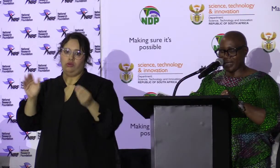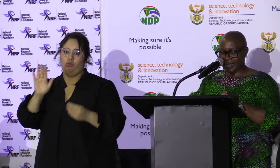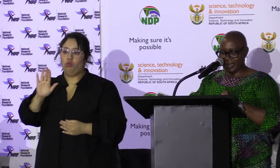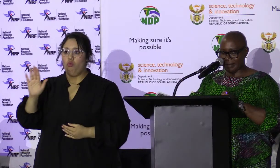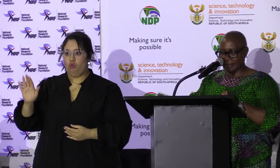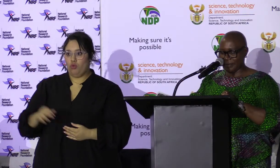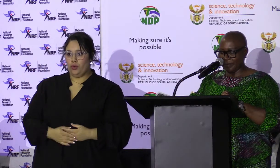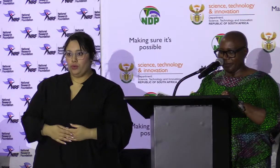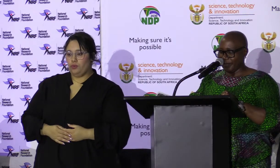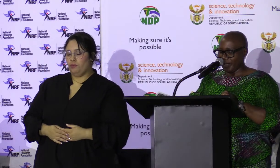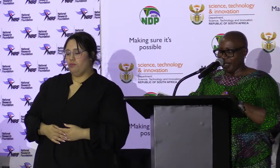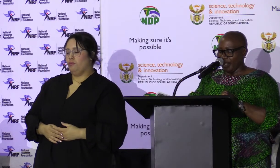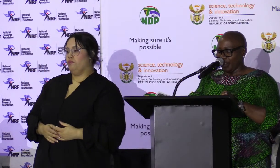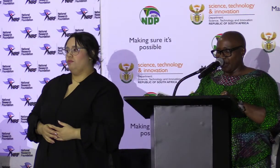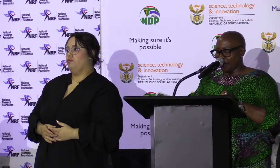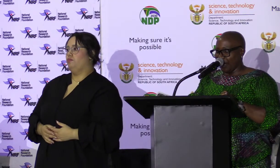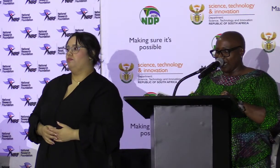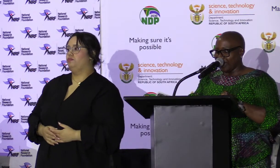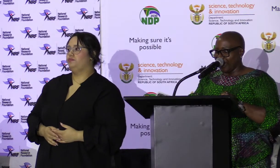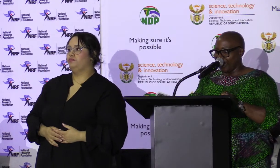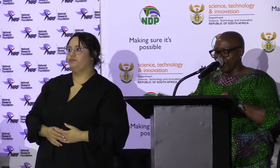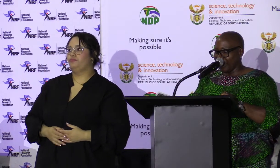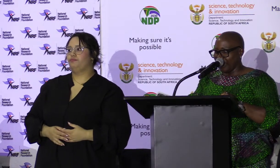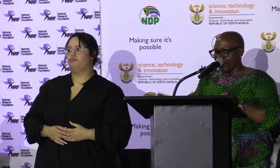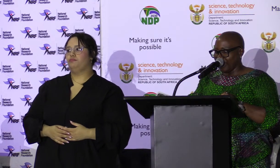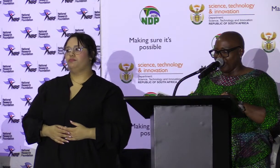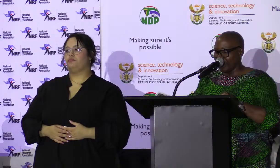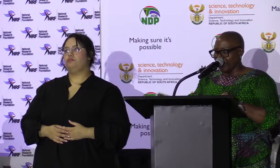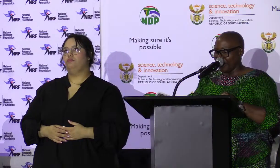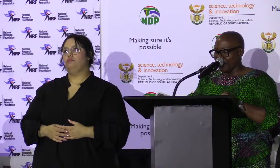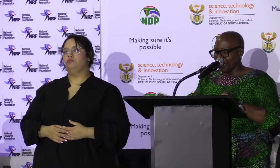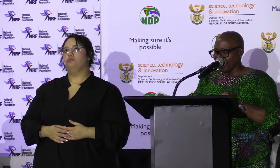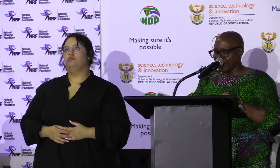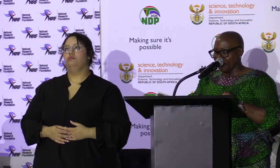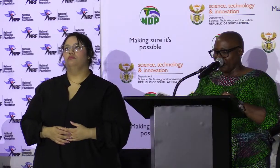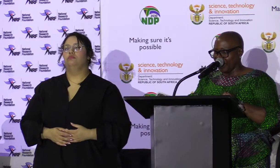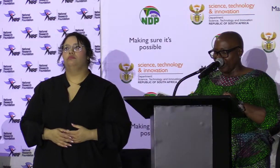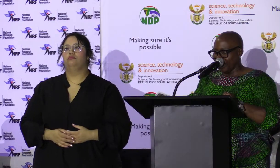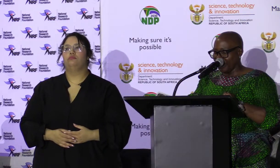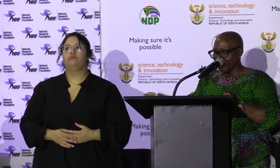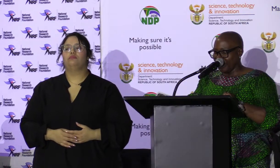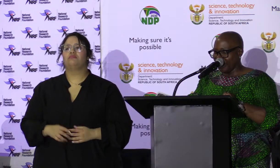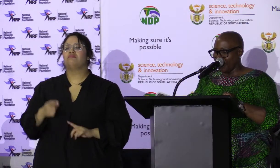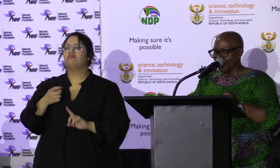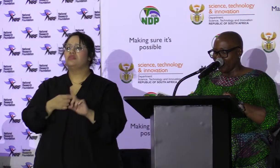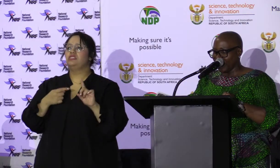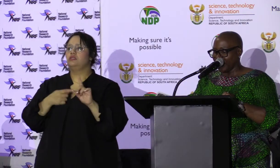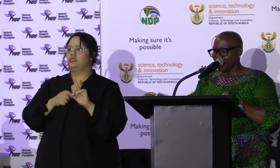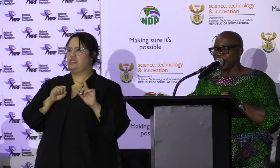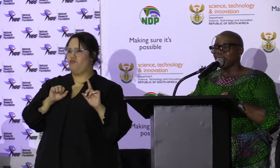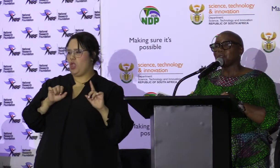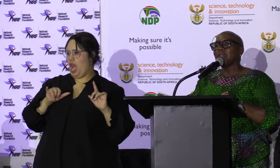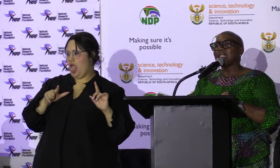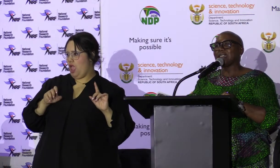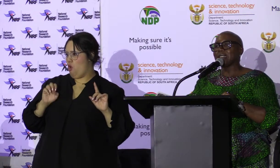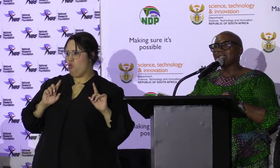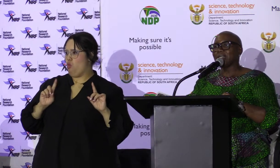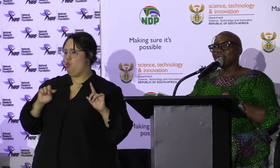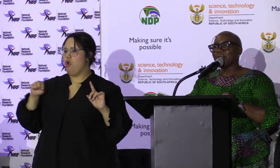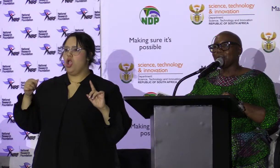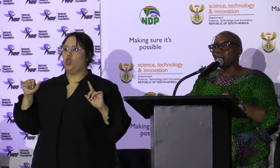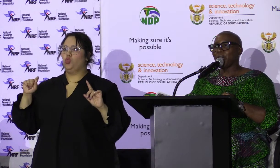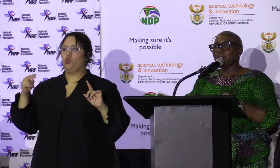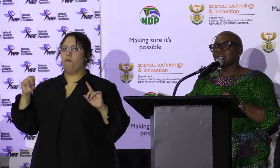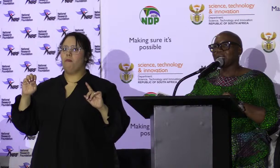kids that are here. You know what? Was it Sivuyile? No, it wasn't. It was